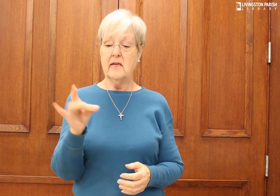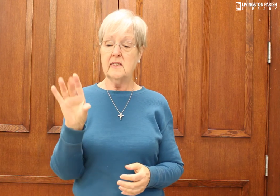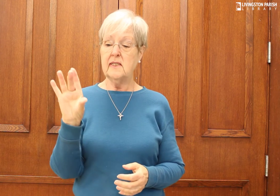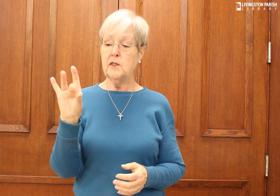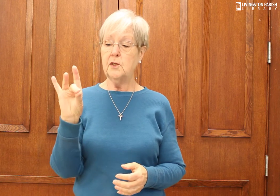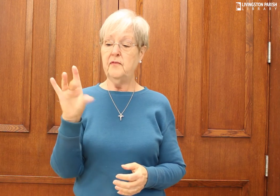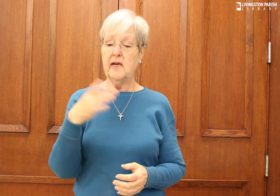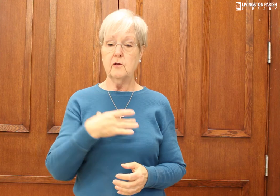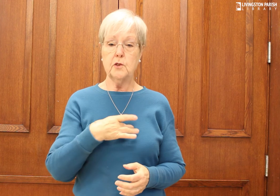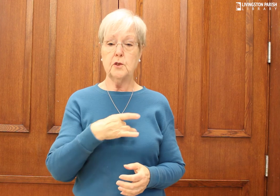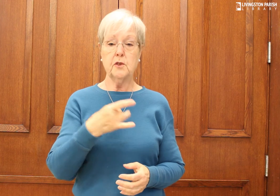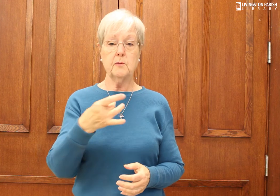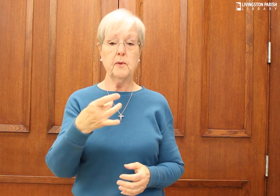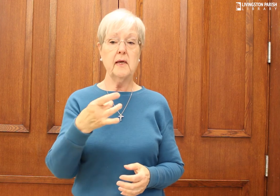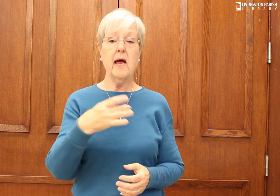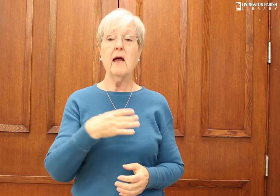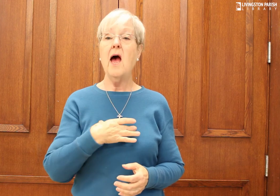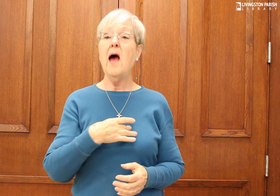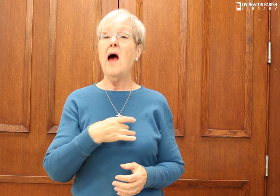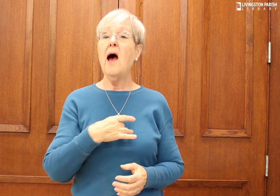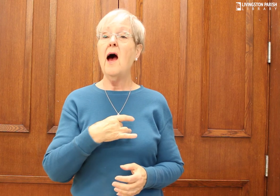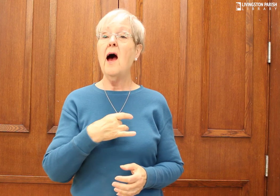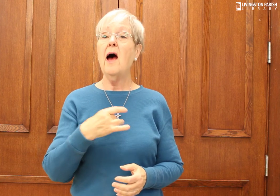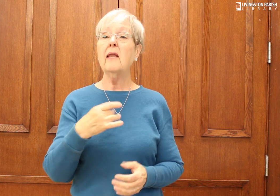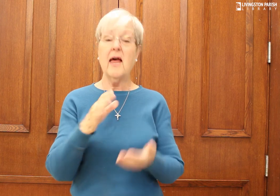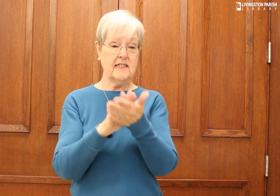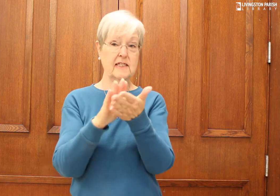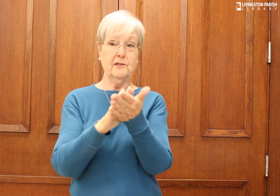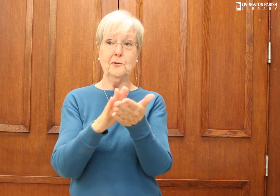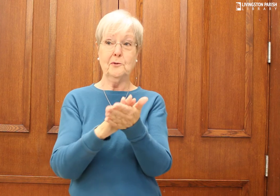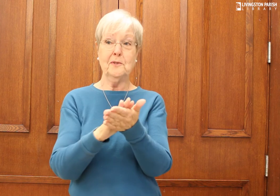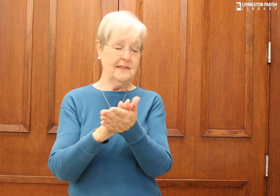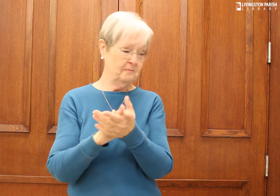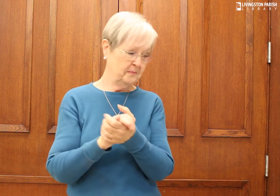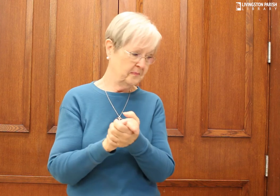It's these two fingers and you just pull it. I like school.